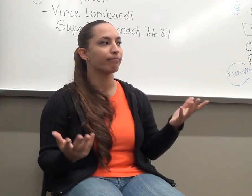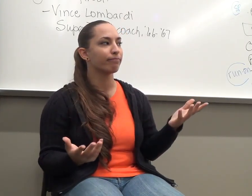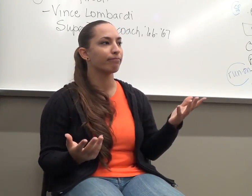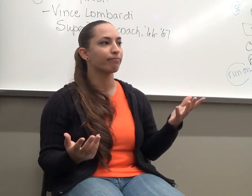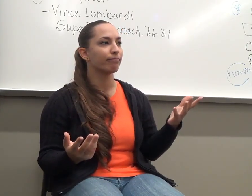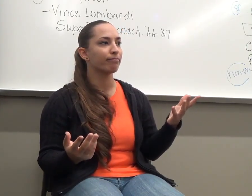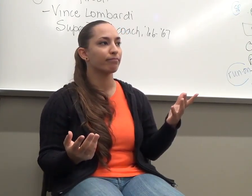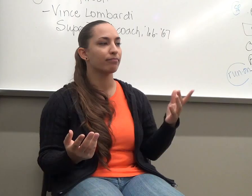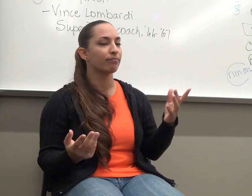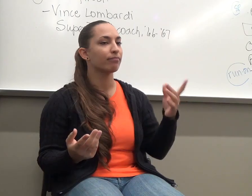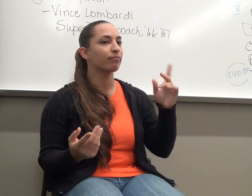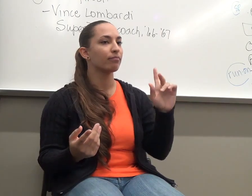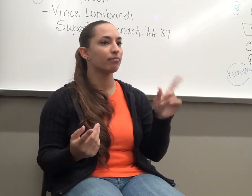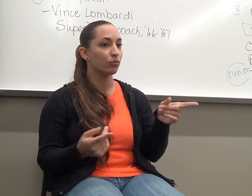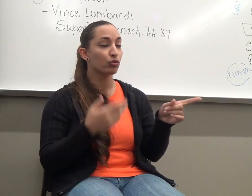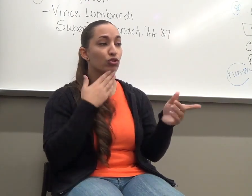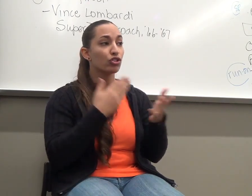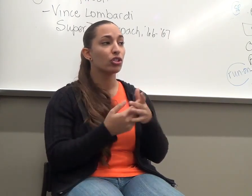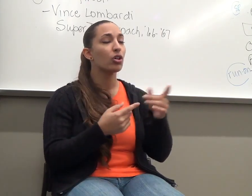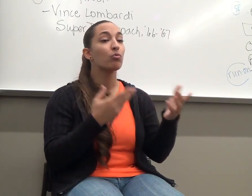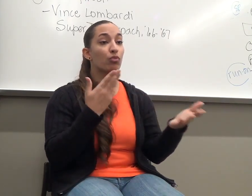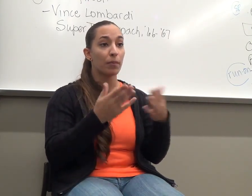got a point of the story?